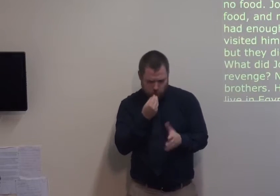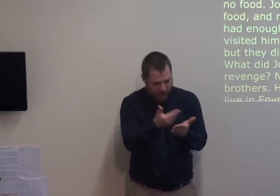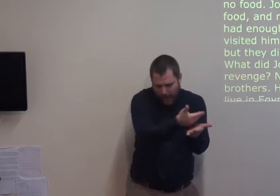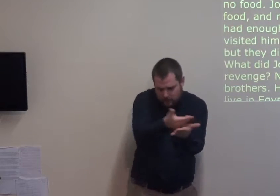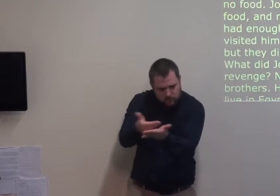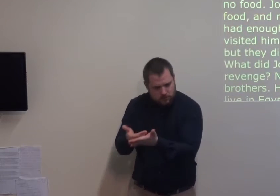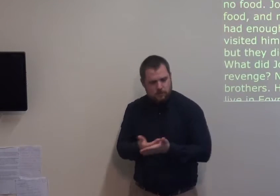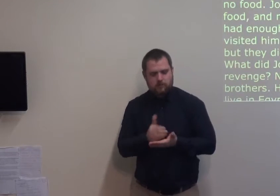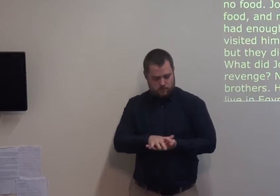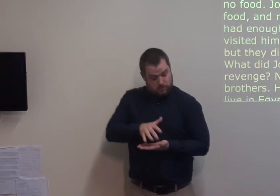everyone had enough.